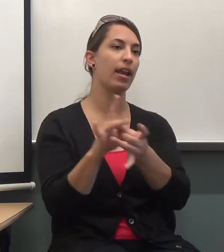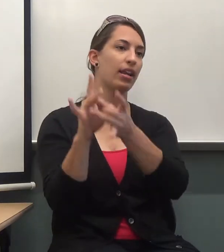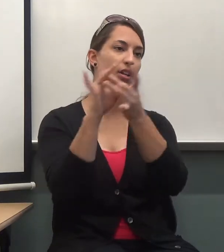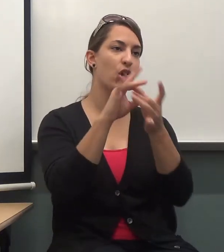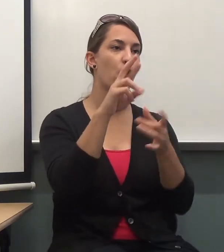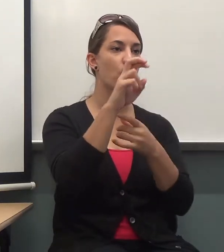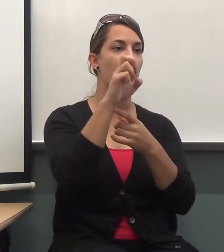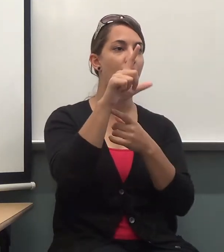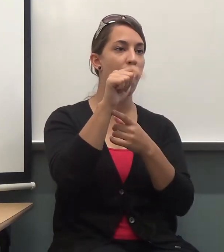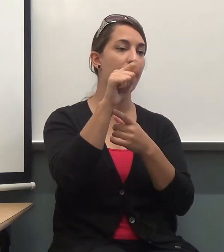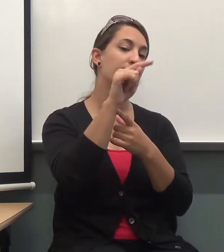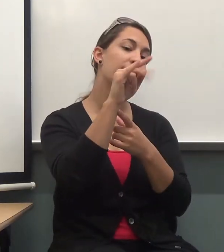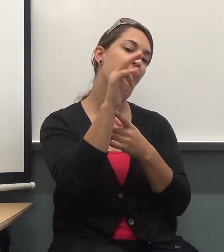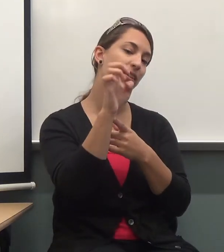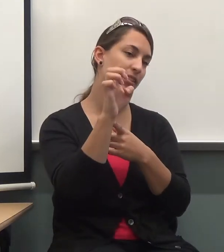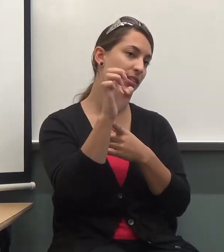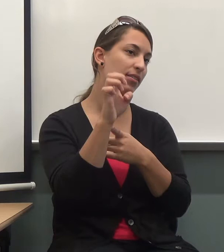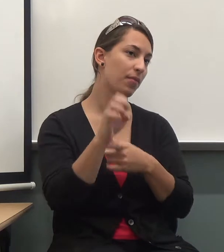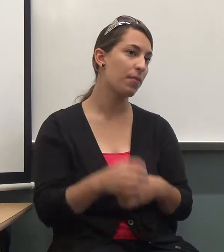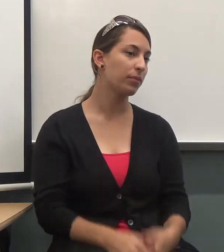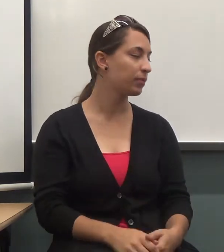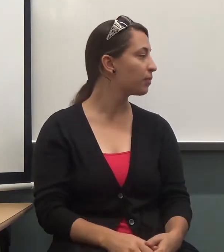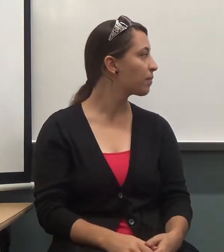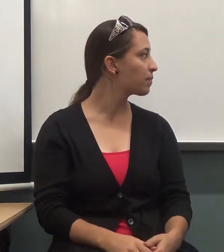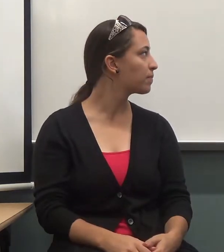Okay? Right? Related in meaning?